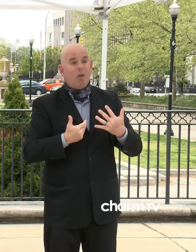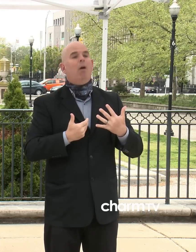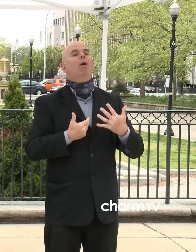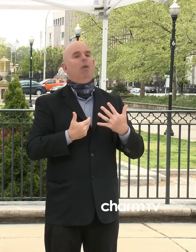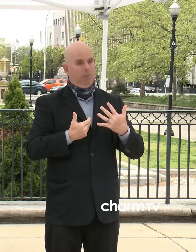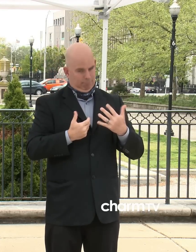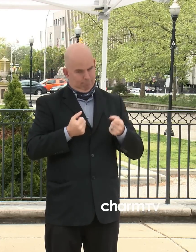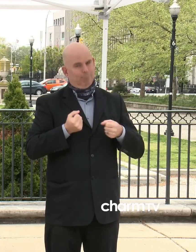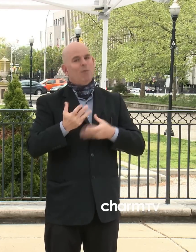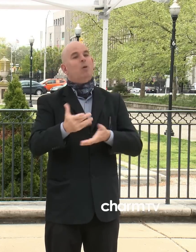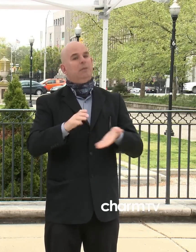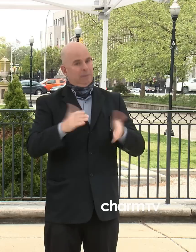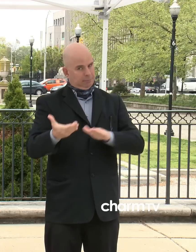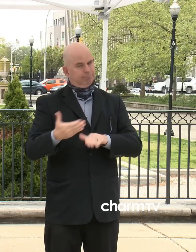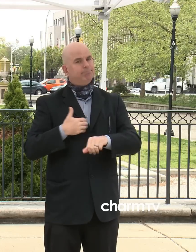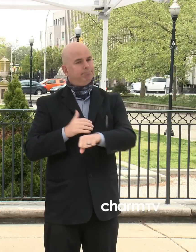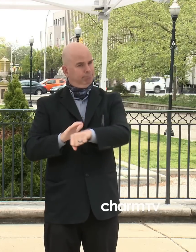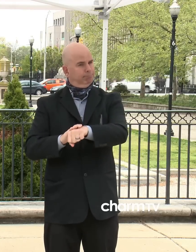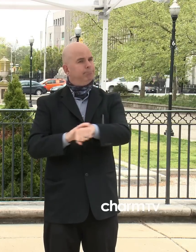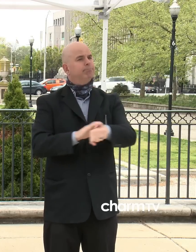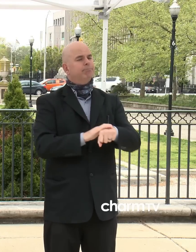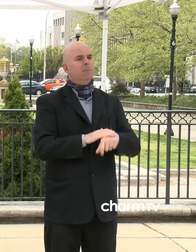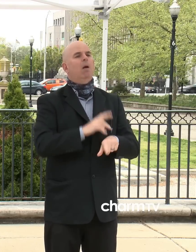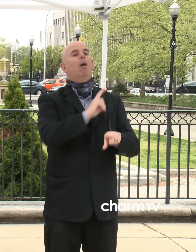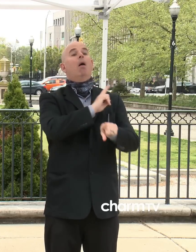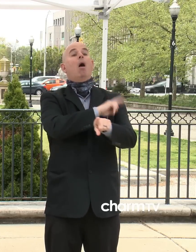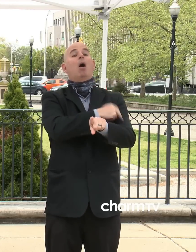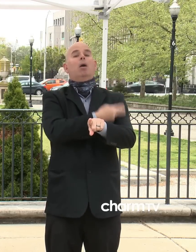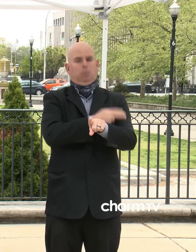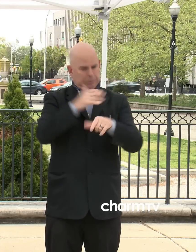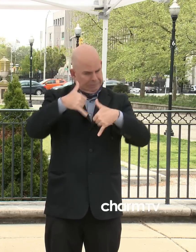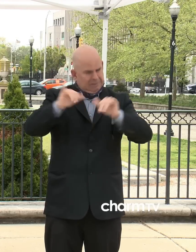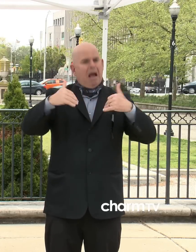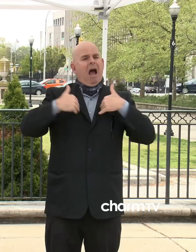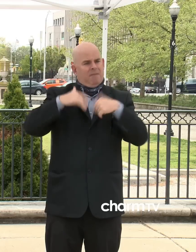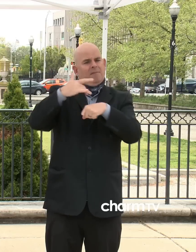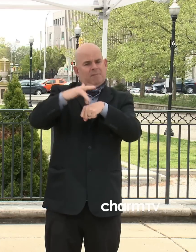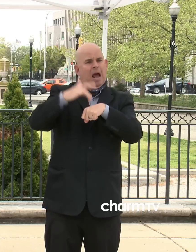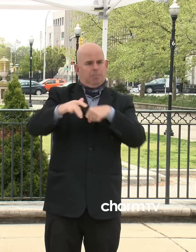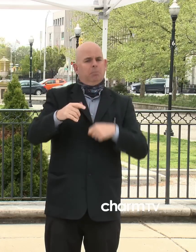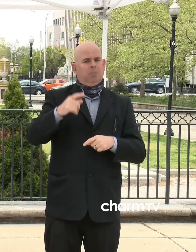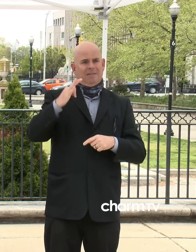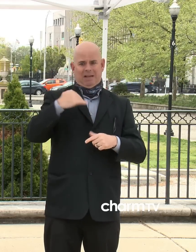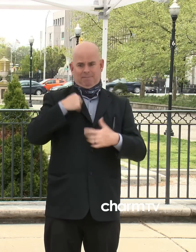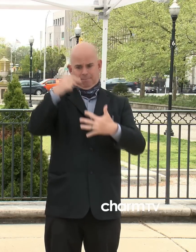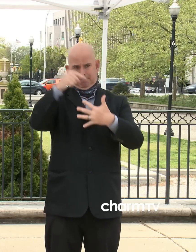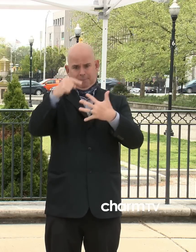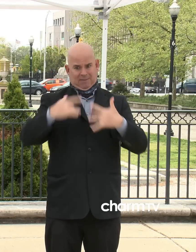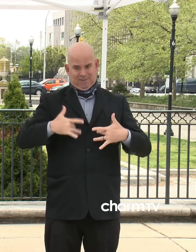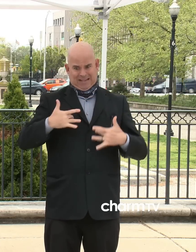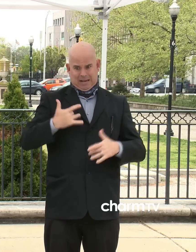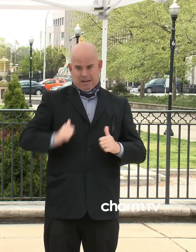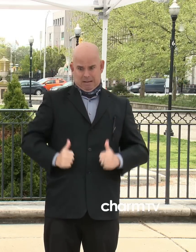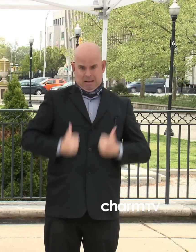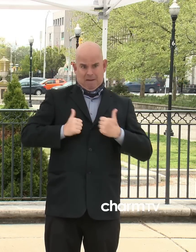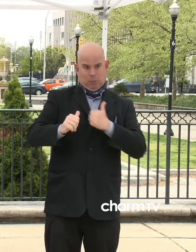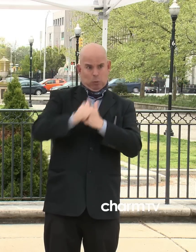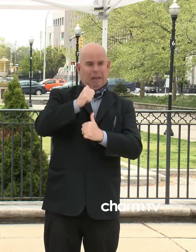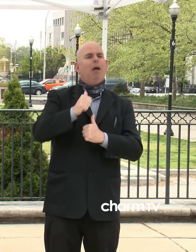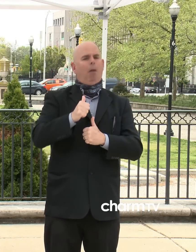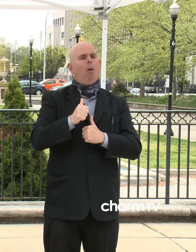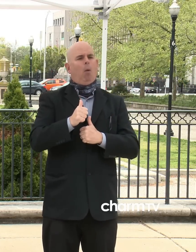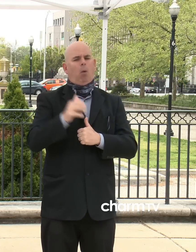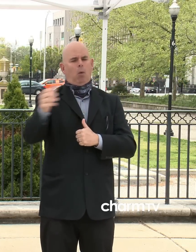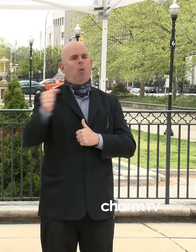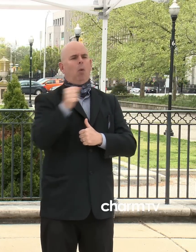Hospitals remain available to evaluate and treat patients suffering from acute, life-threatening illnesses. While we understand the concern about